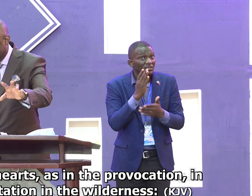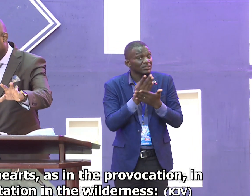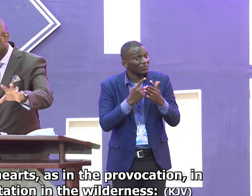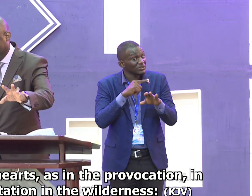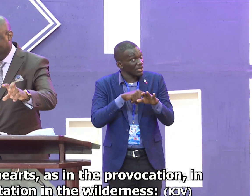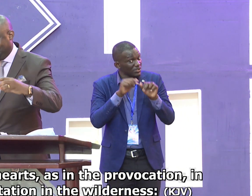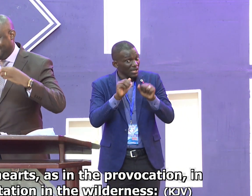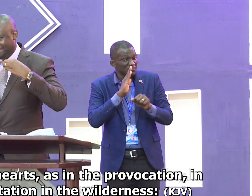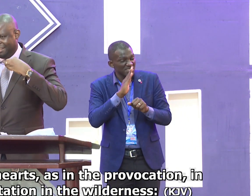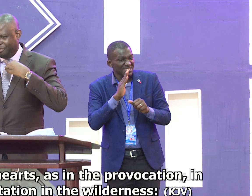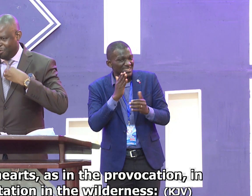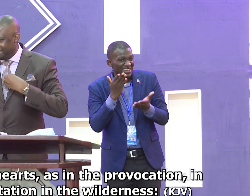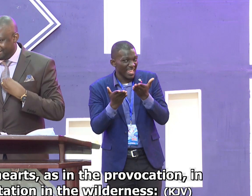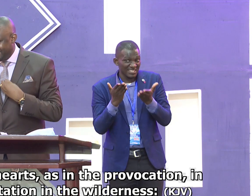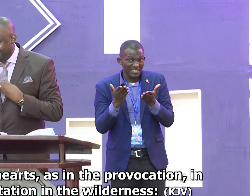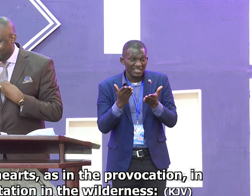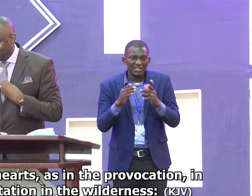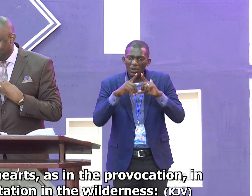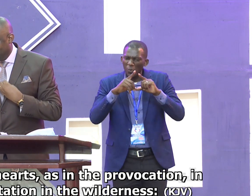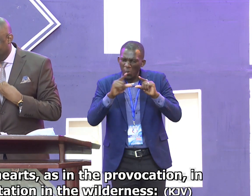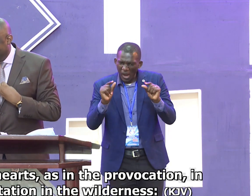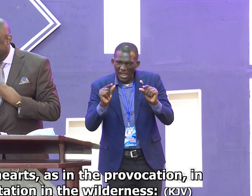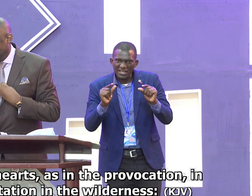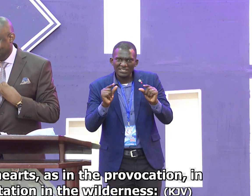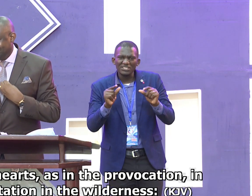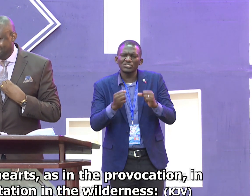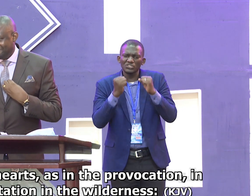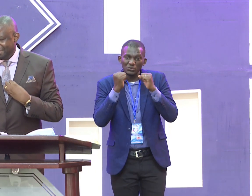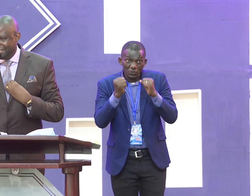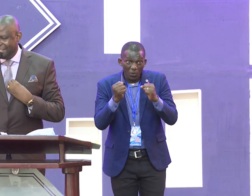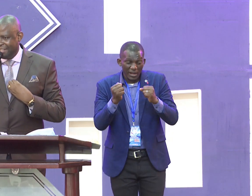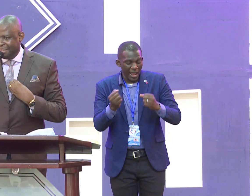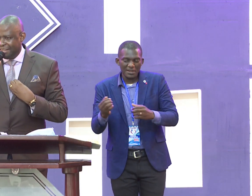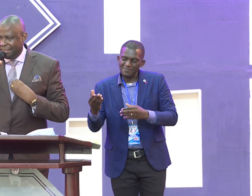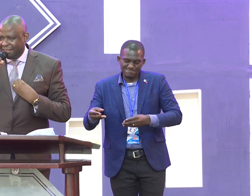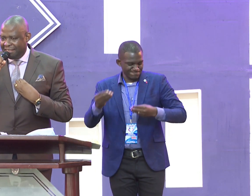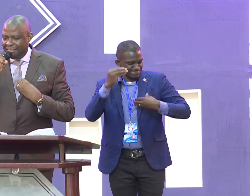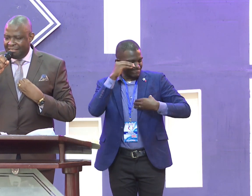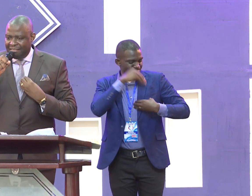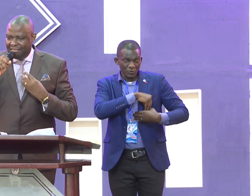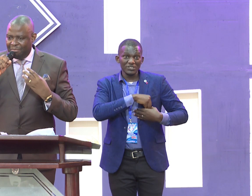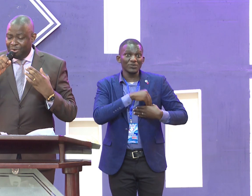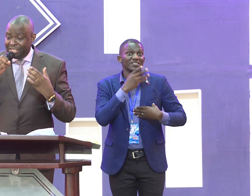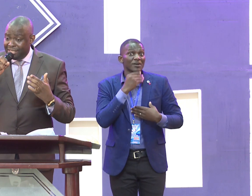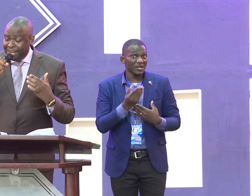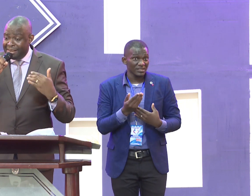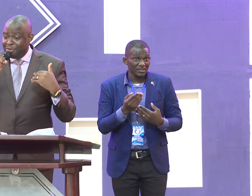kyamaanyi. At first it comes with that power. Muntu owomunda. By the time he throws into your inner man.